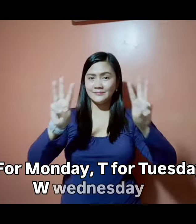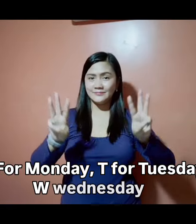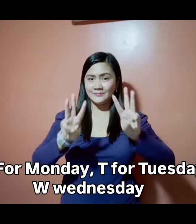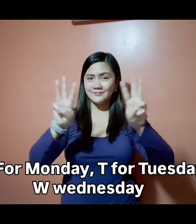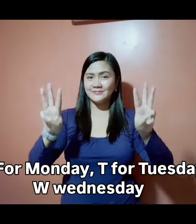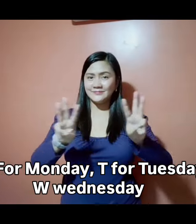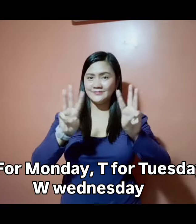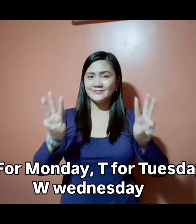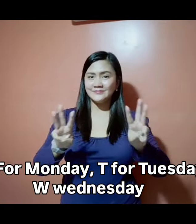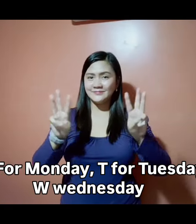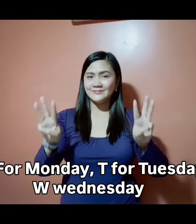W Wednesday,